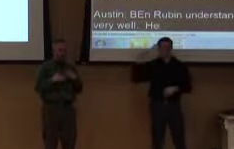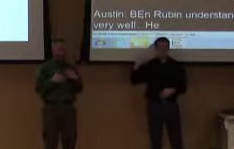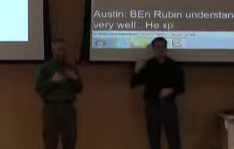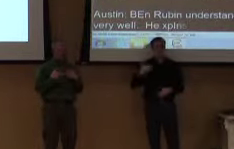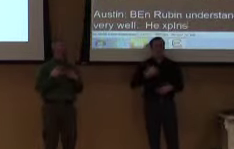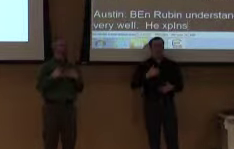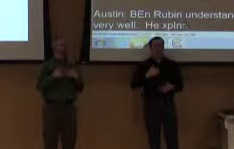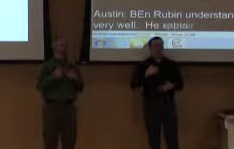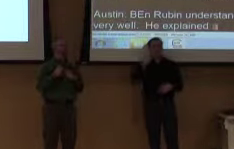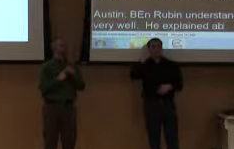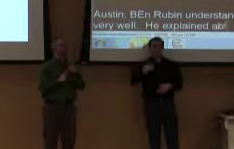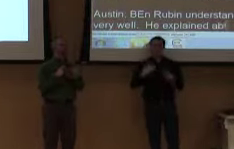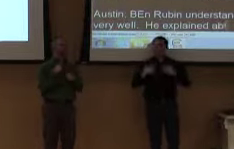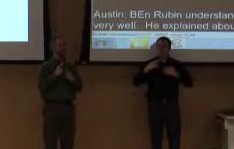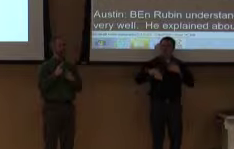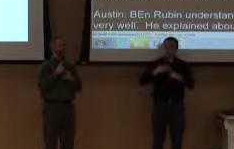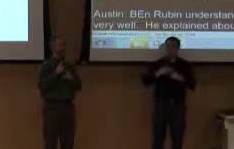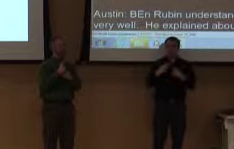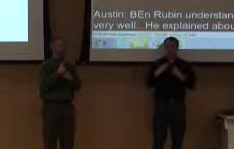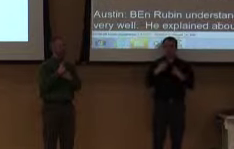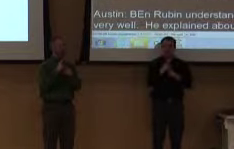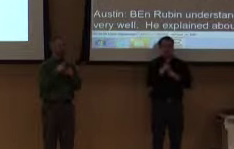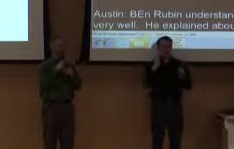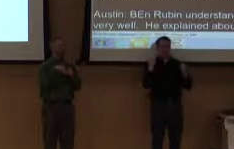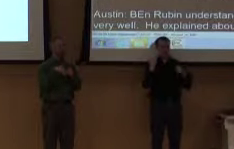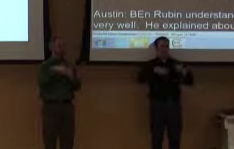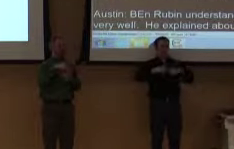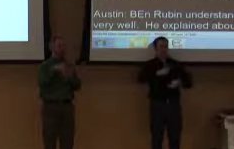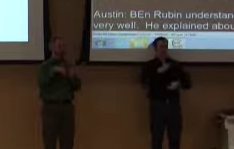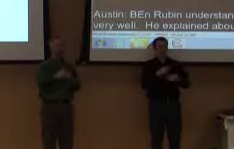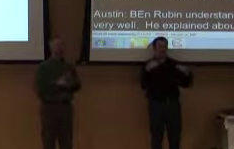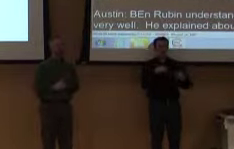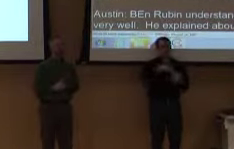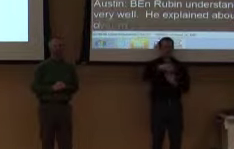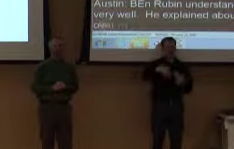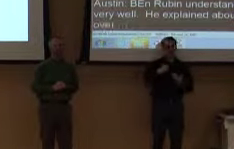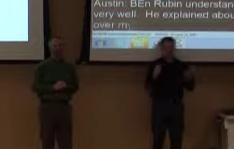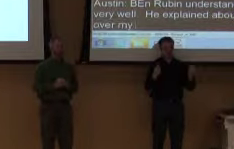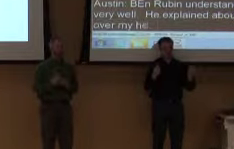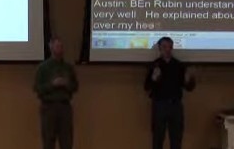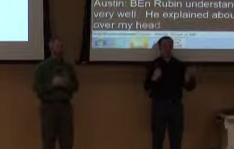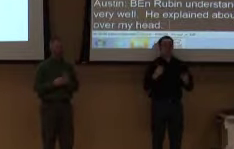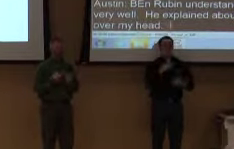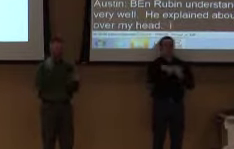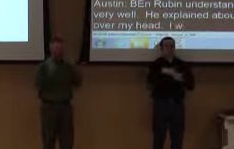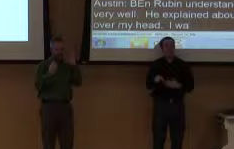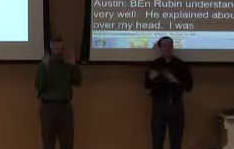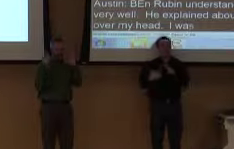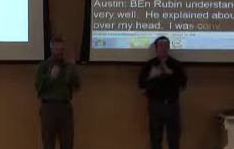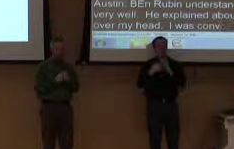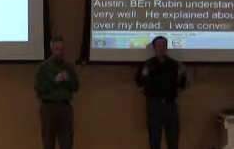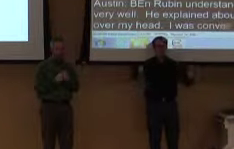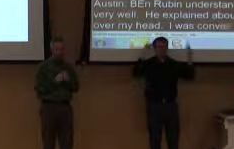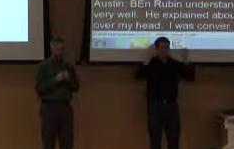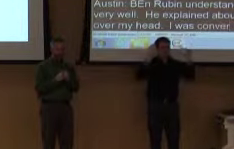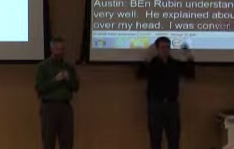just, I was concerned about getting the signing right during the Hangouts. So all the other technology was kind of going